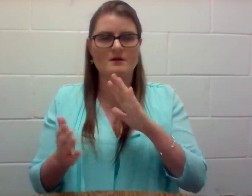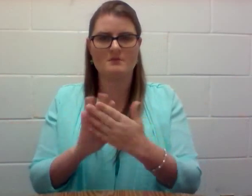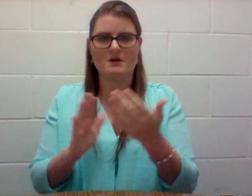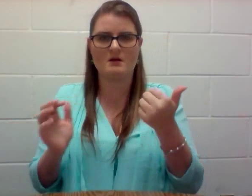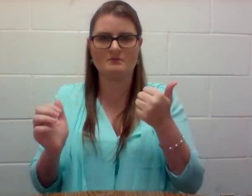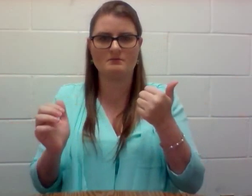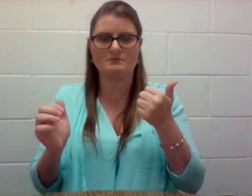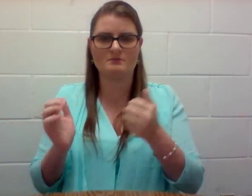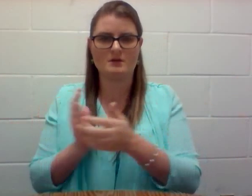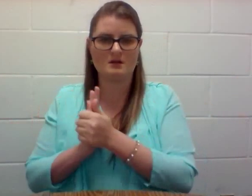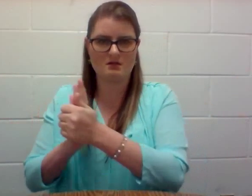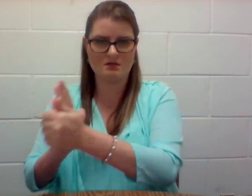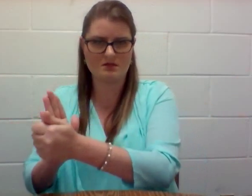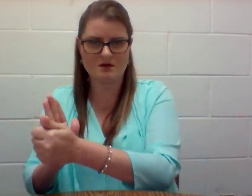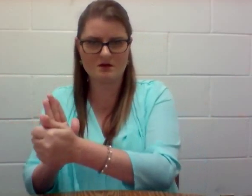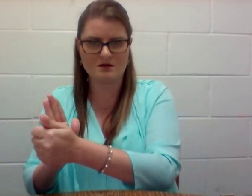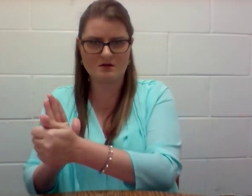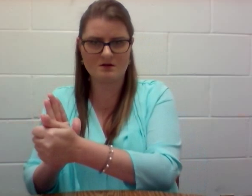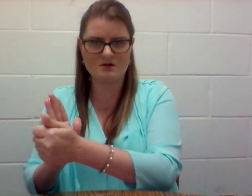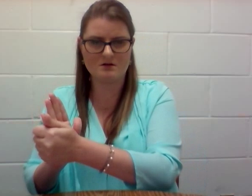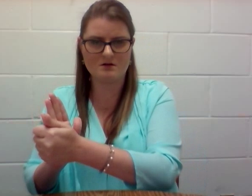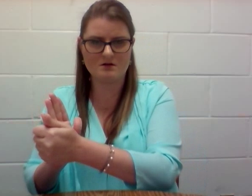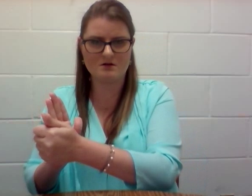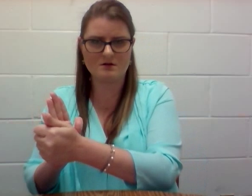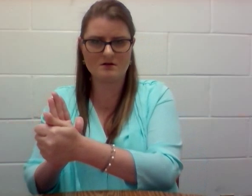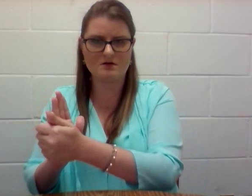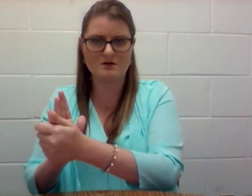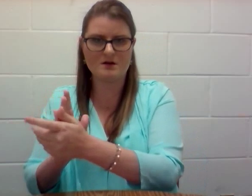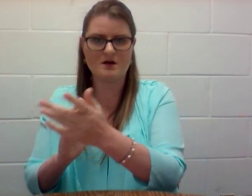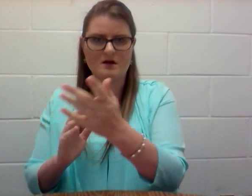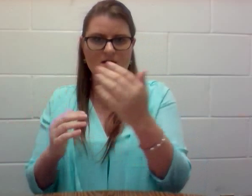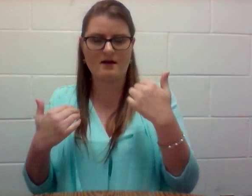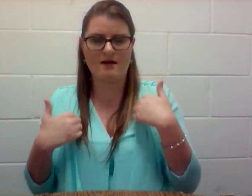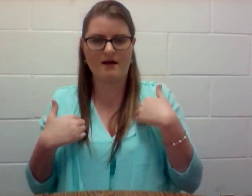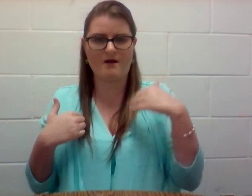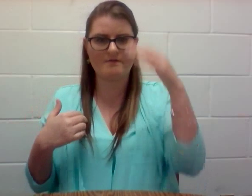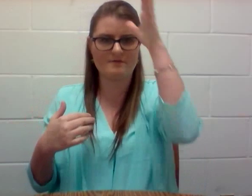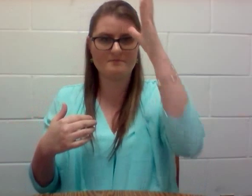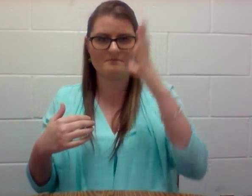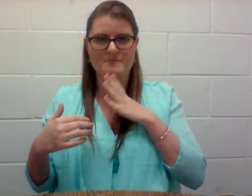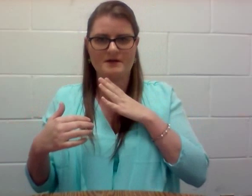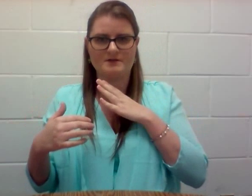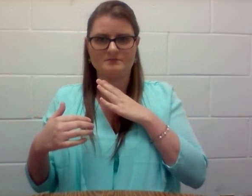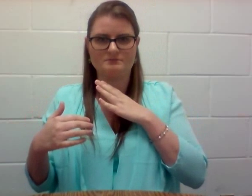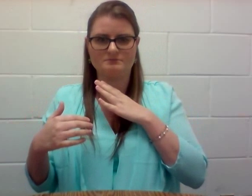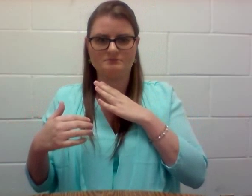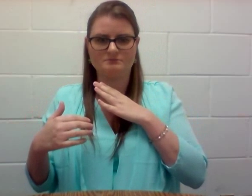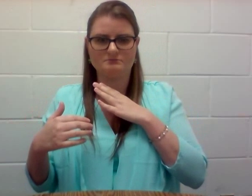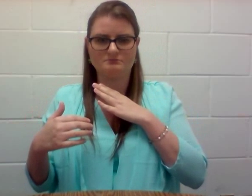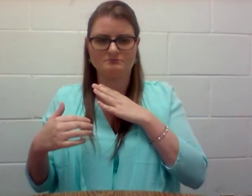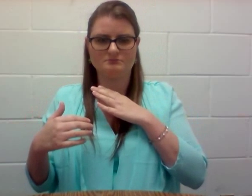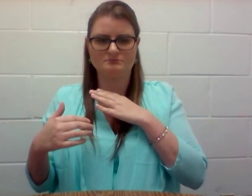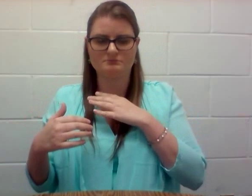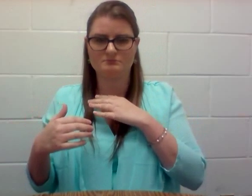directive, it will generally offend a man's good given sense